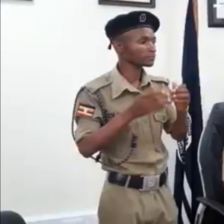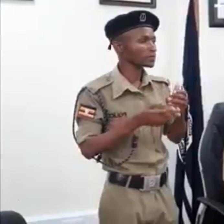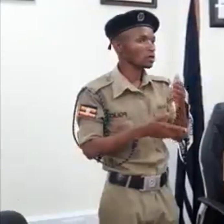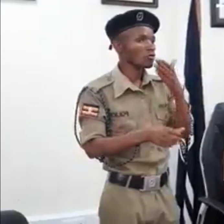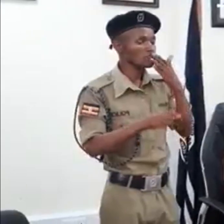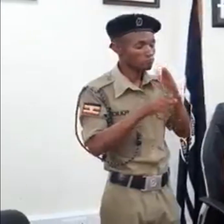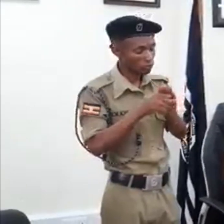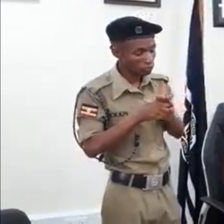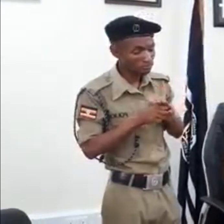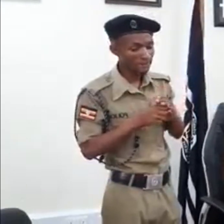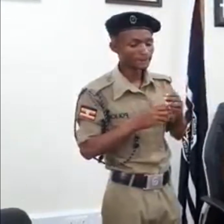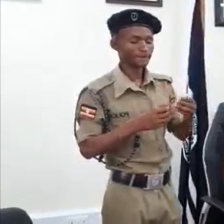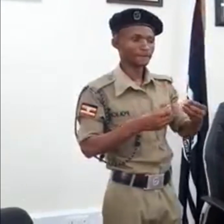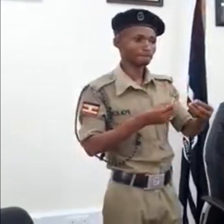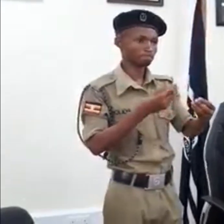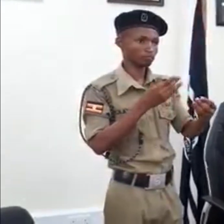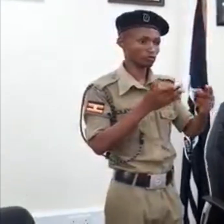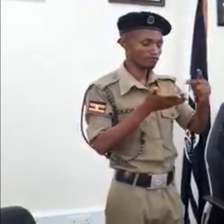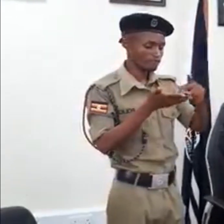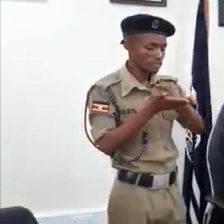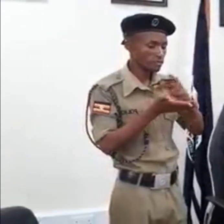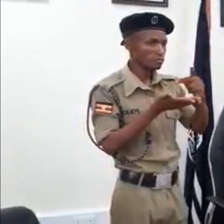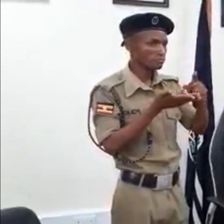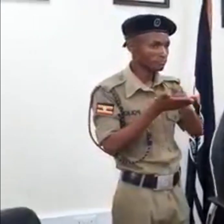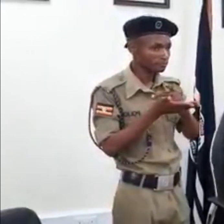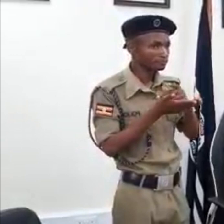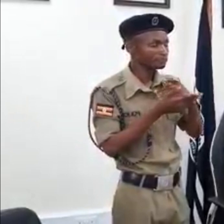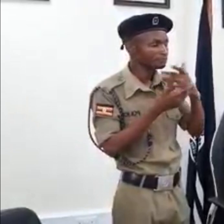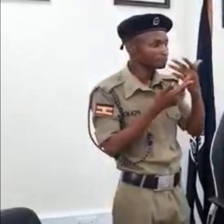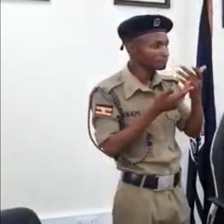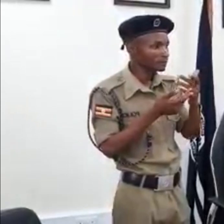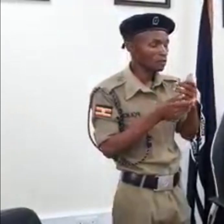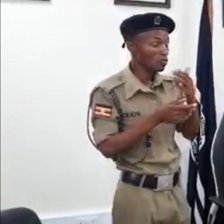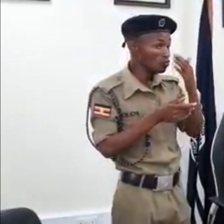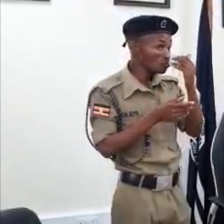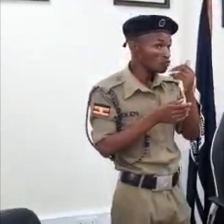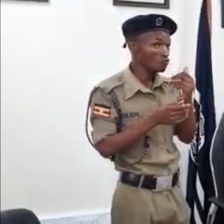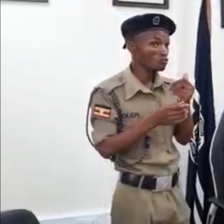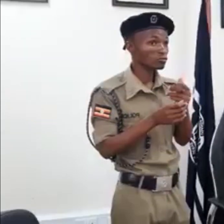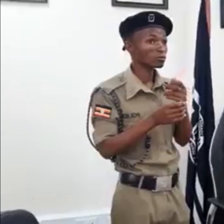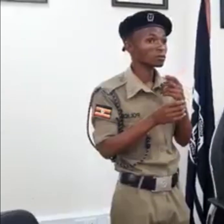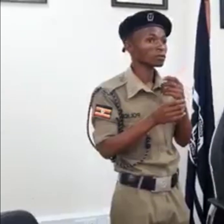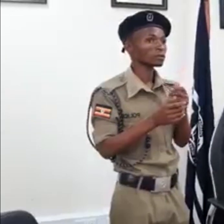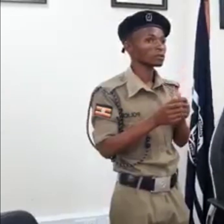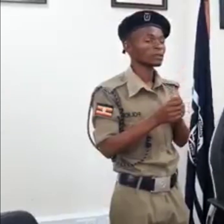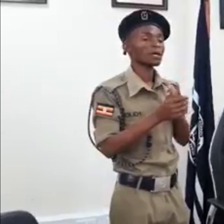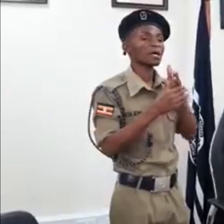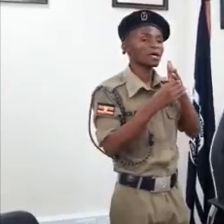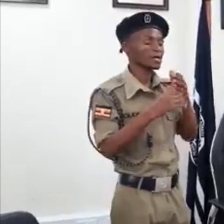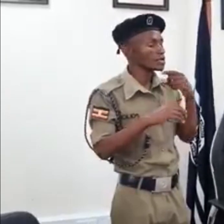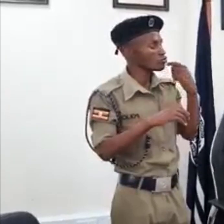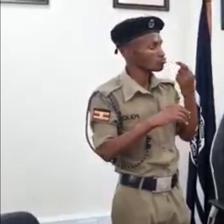factor, and that it was under the command of, so far, the